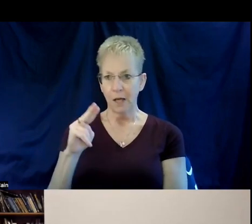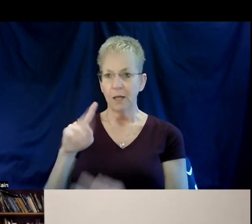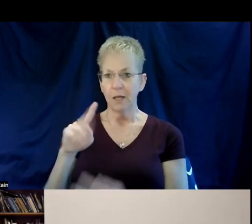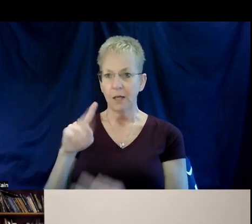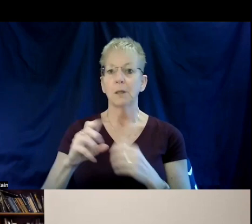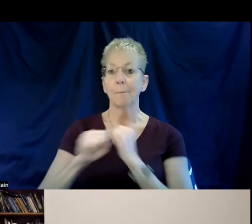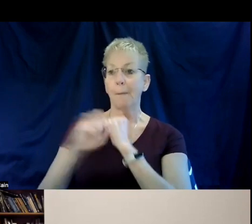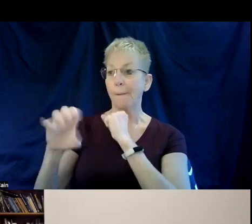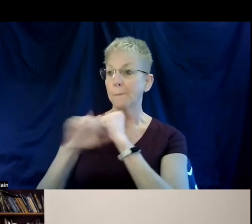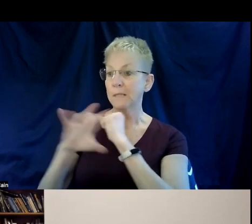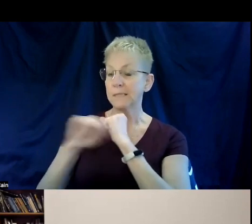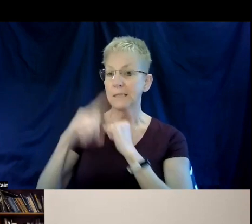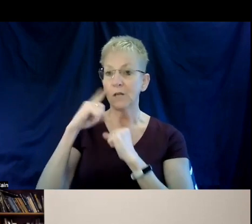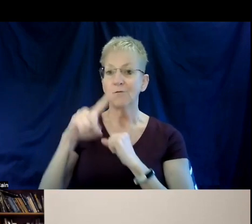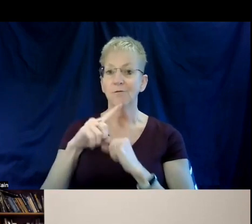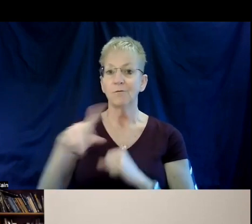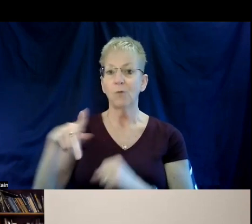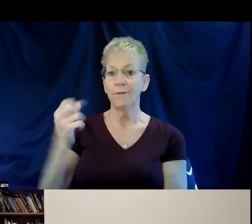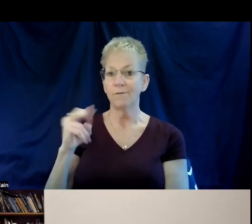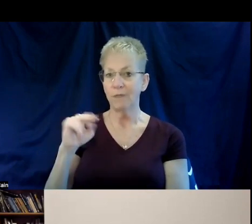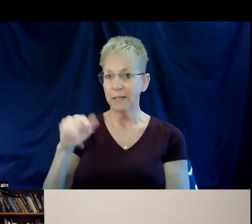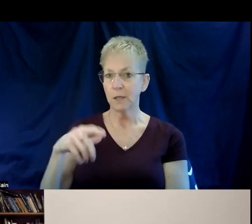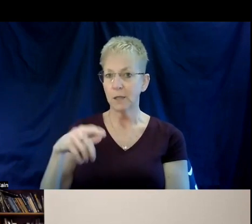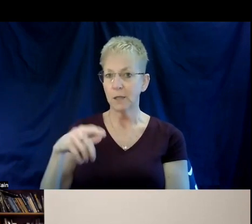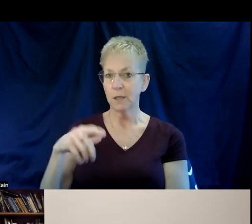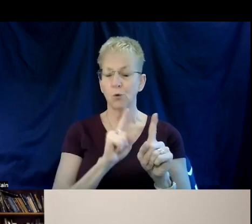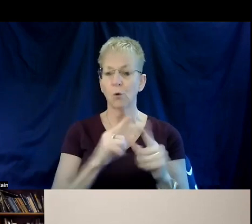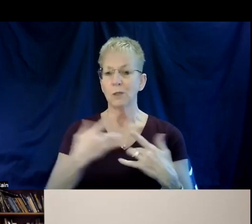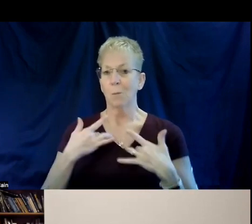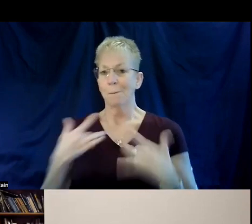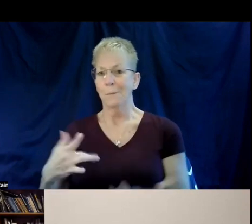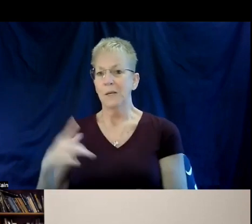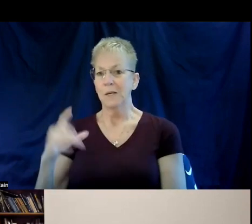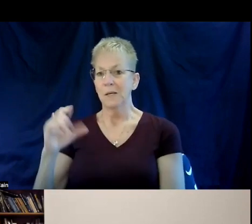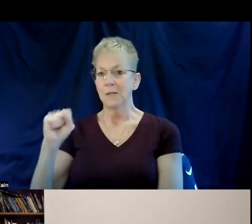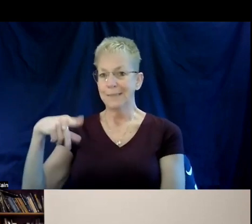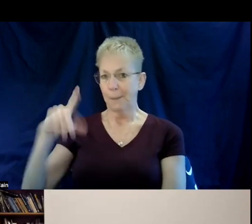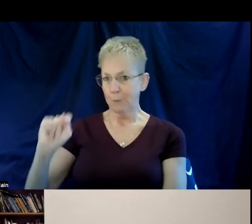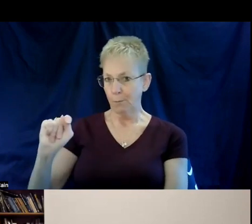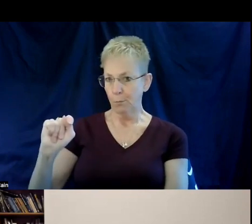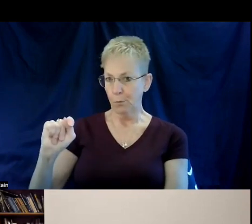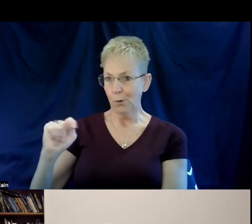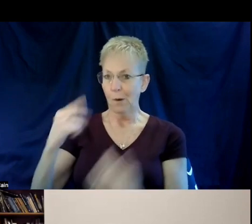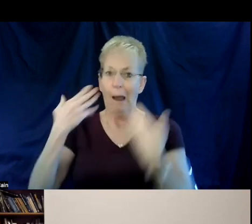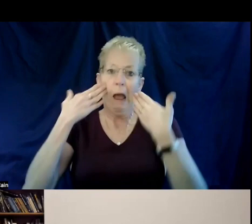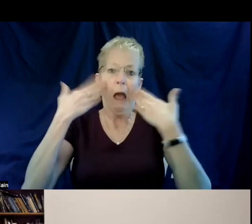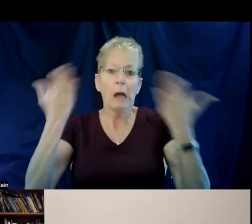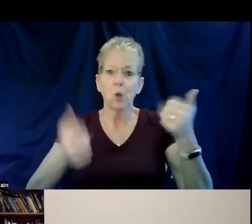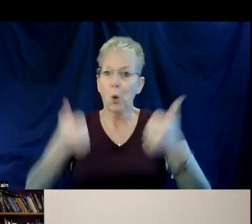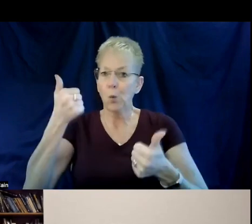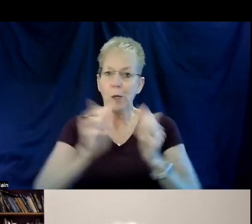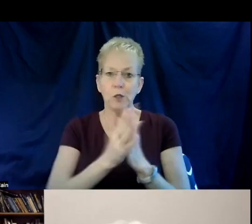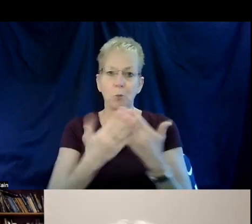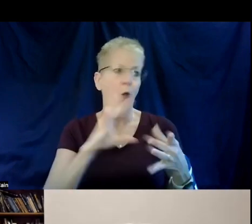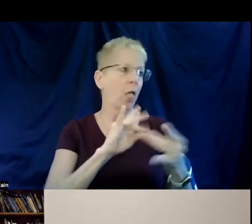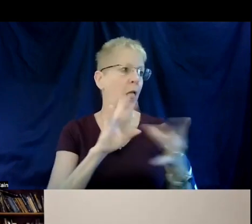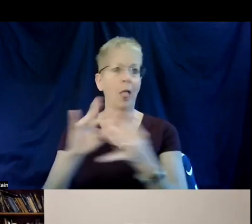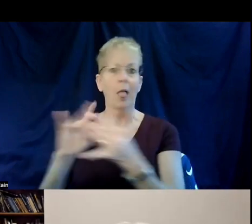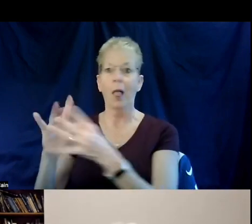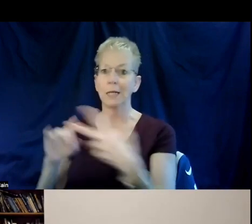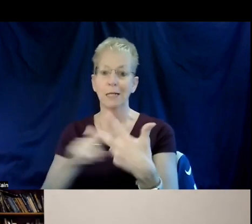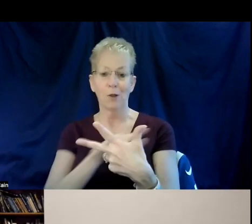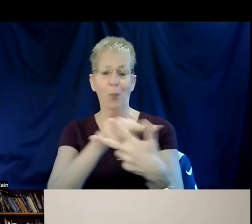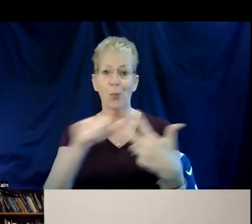publicity for the Phantom Patrol. So usually around September, I have no idea what book I'm talking about because there's three that I'm